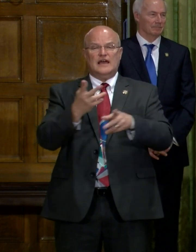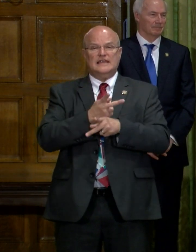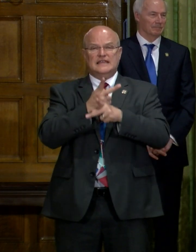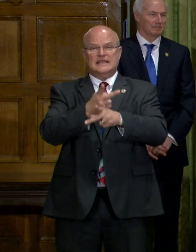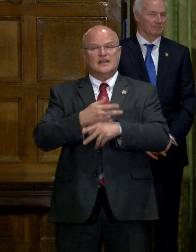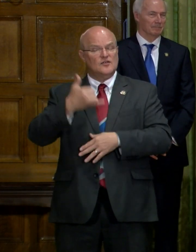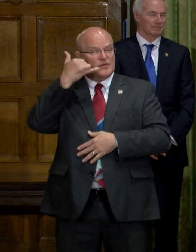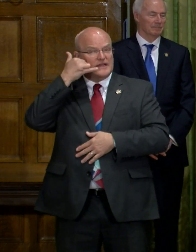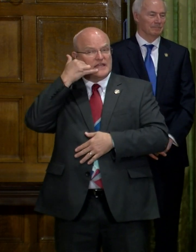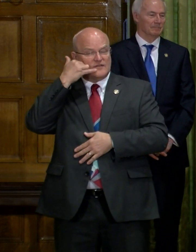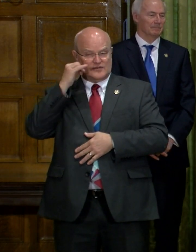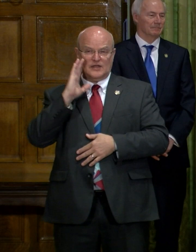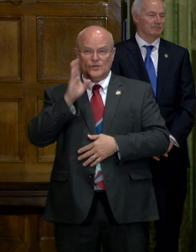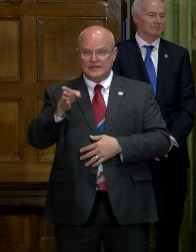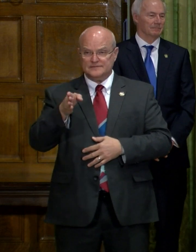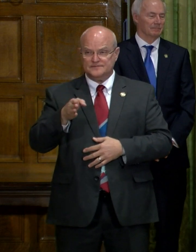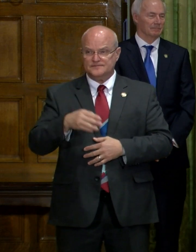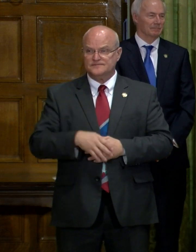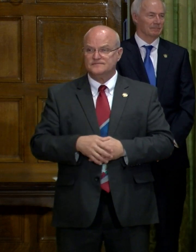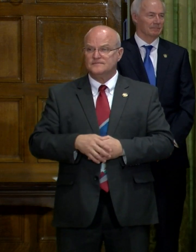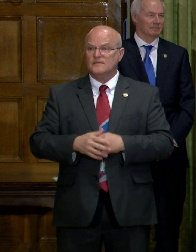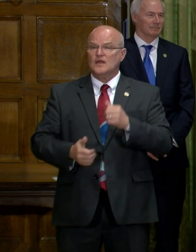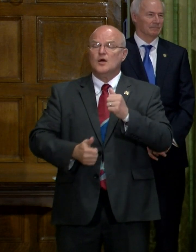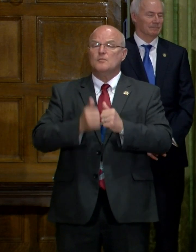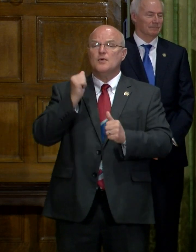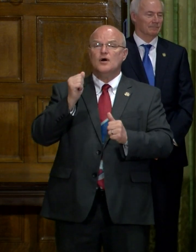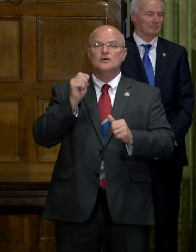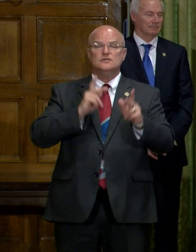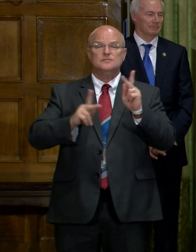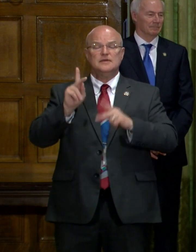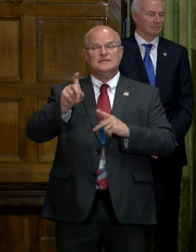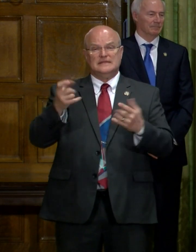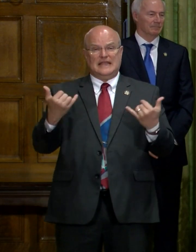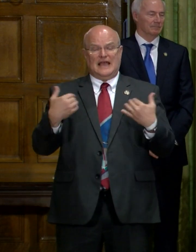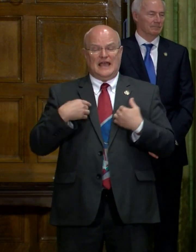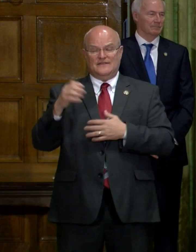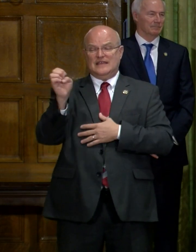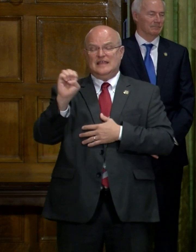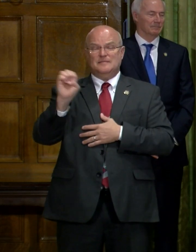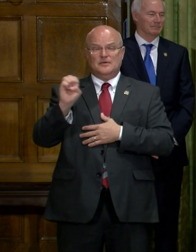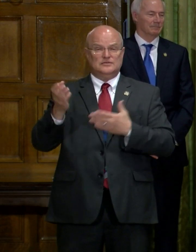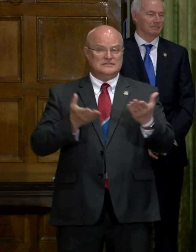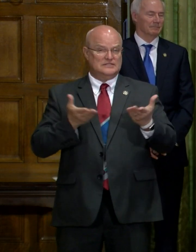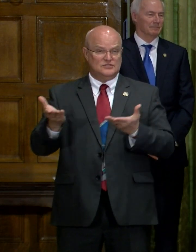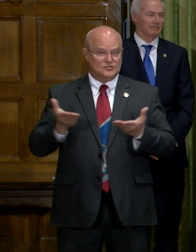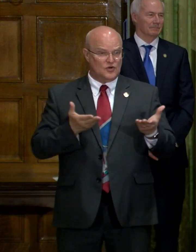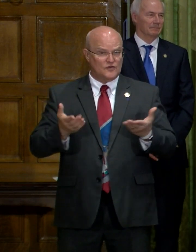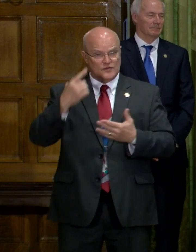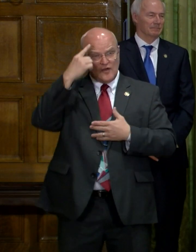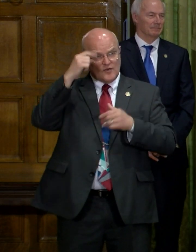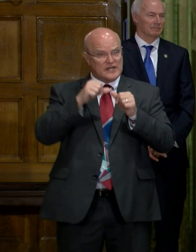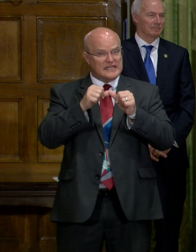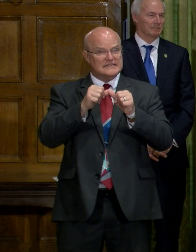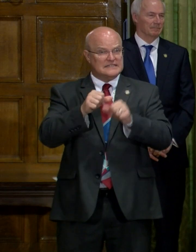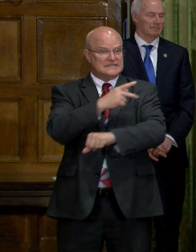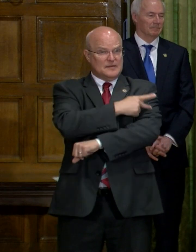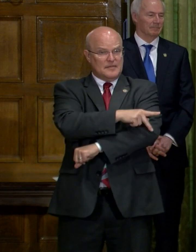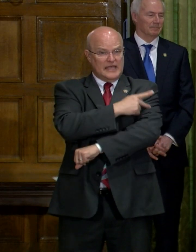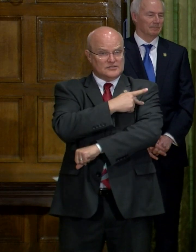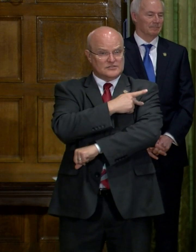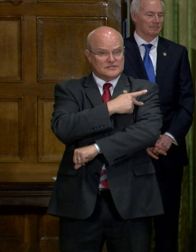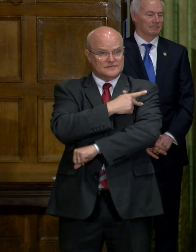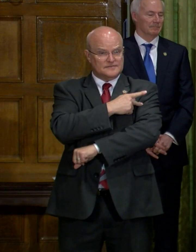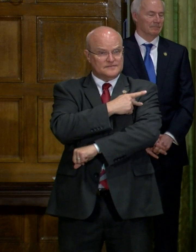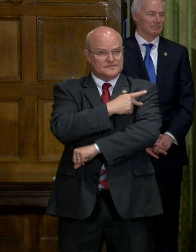care by telephone. Most providers now have emergency services for their existing patients.